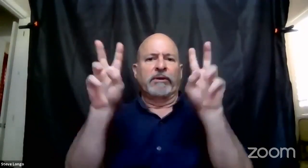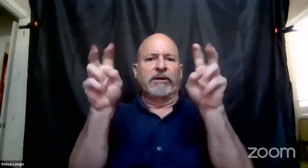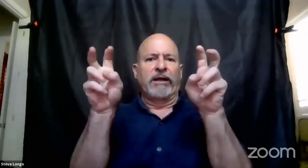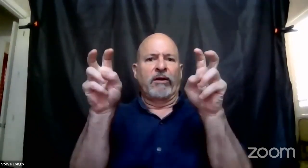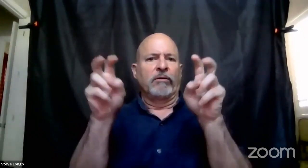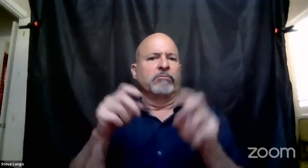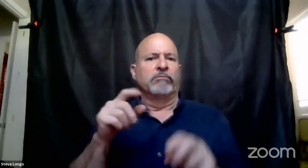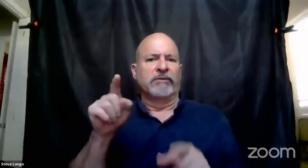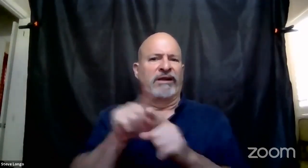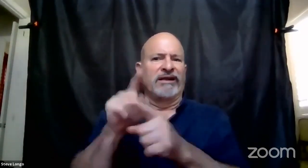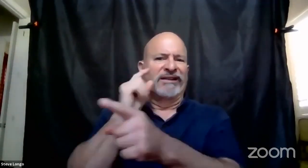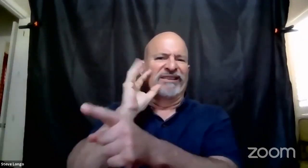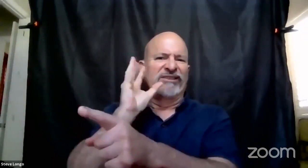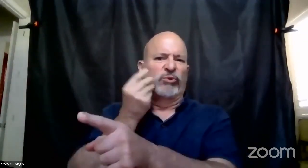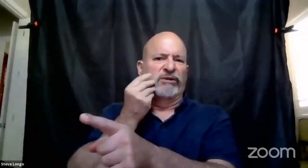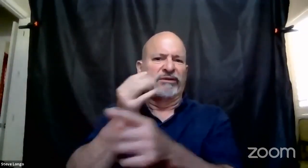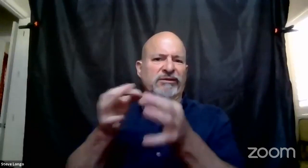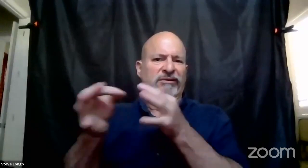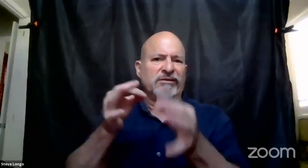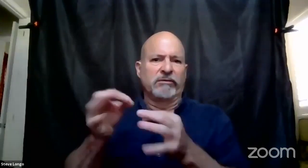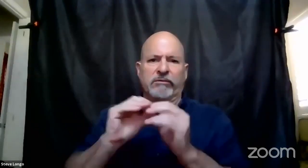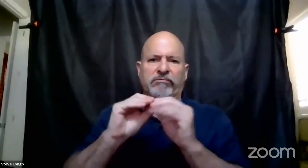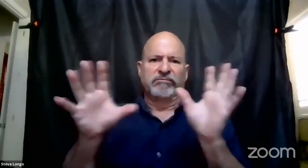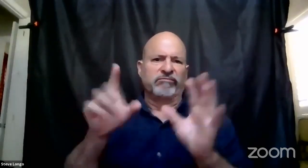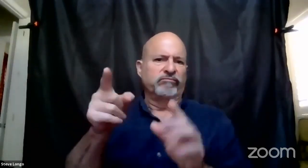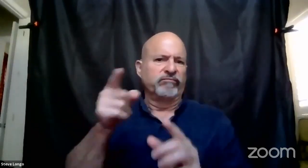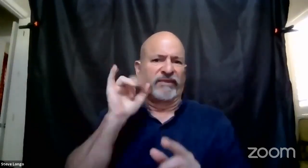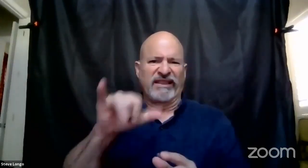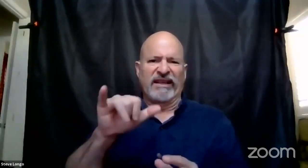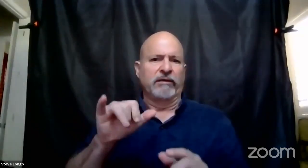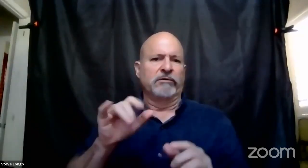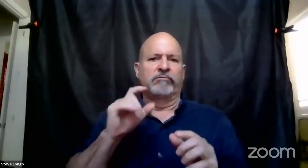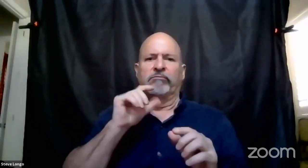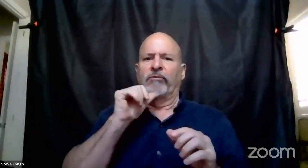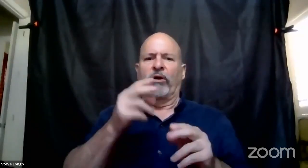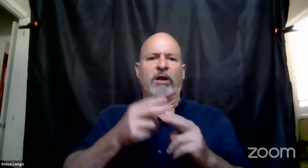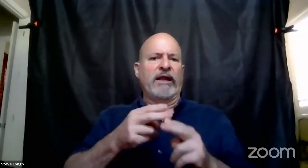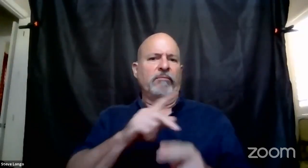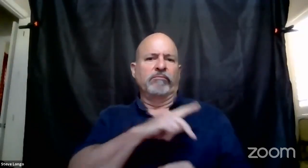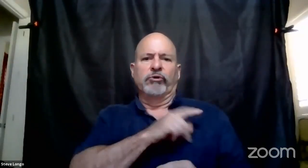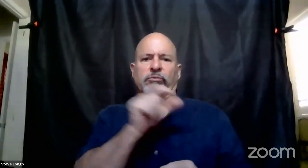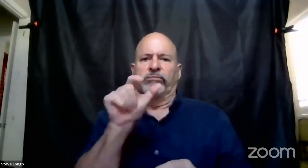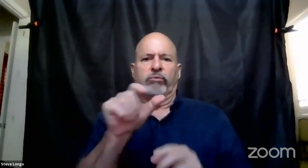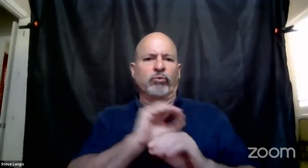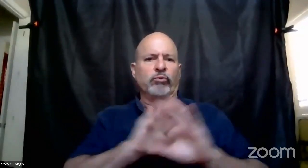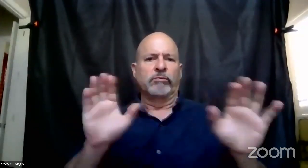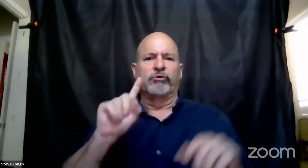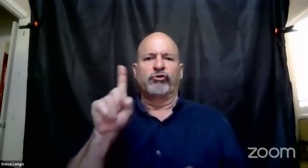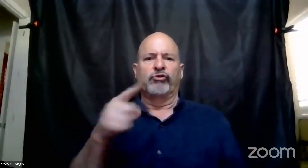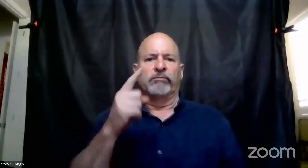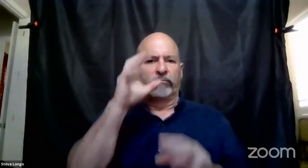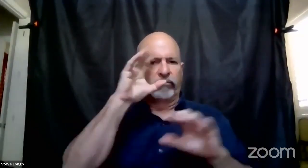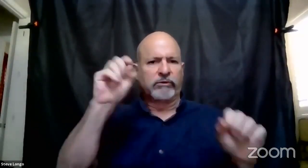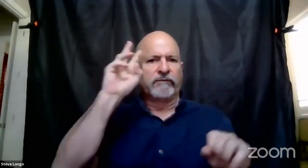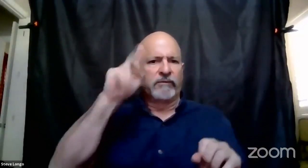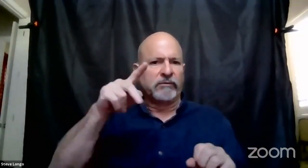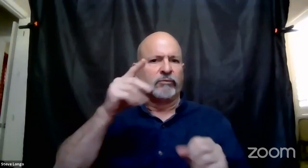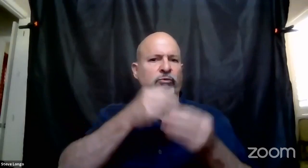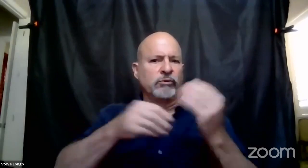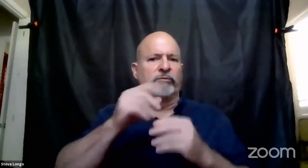members change, the title is going to be the same, like Trisha was just saying. It won't be a personal email,